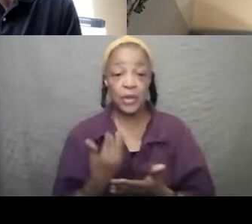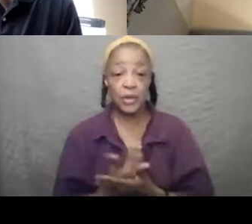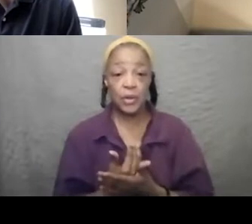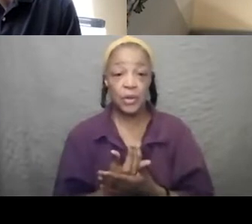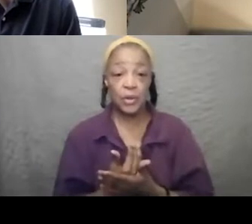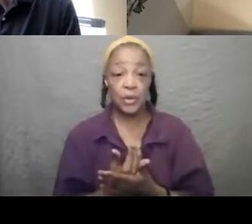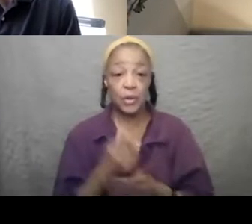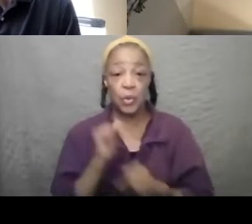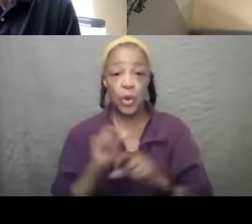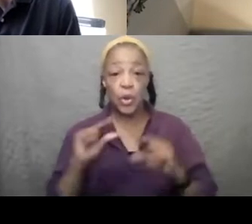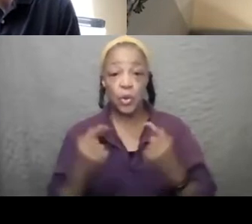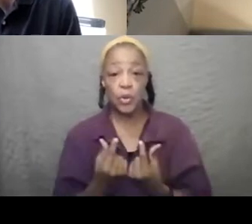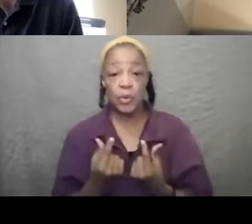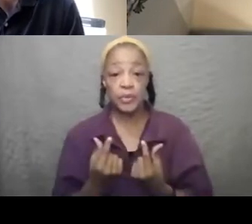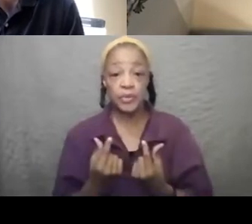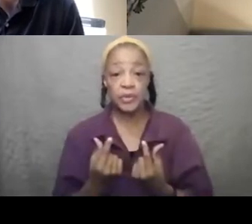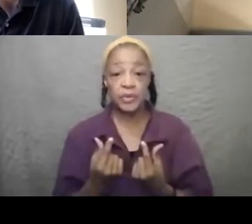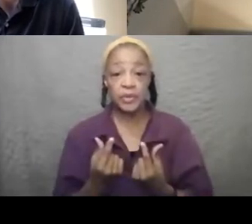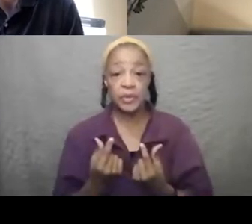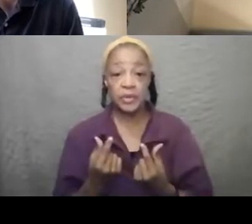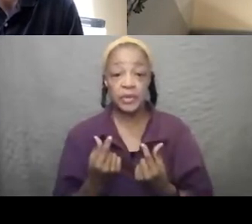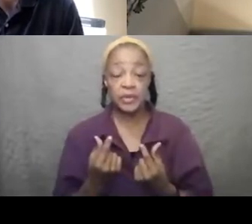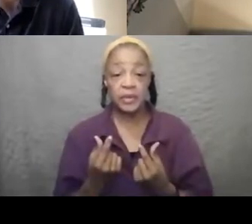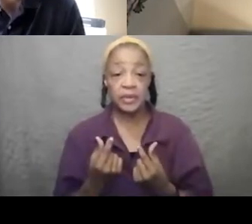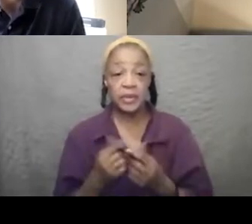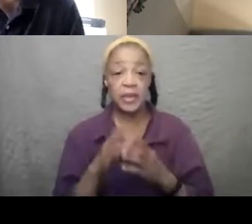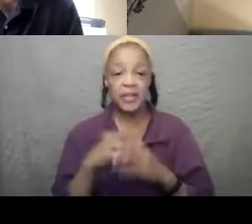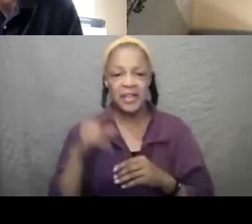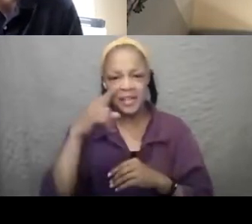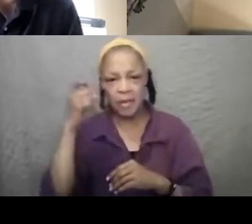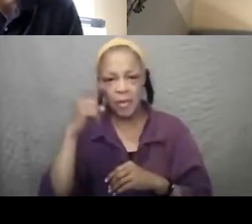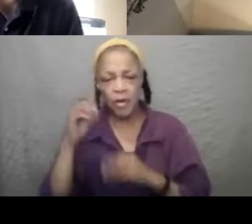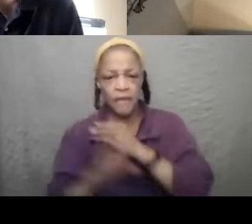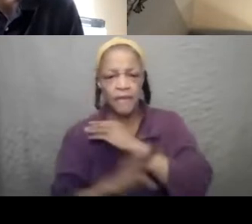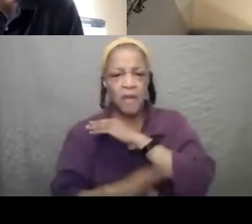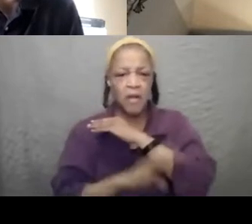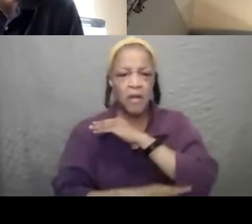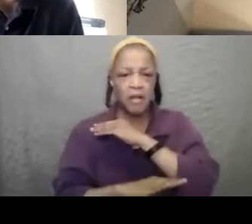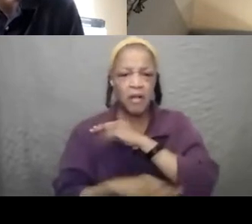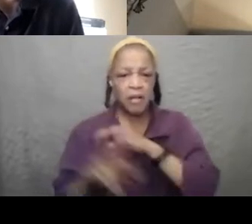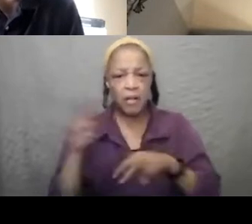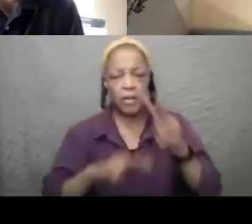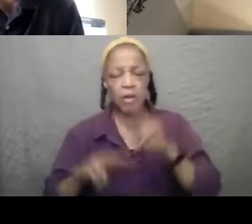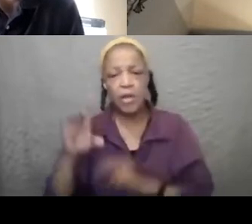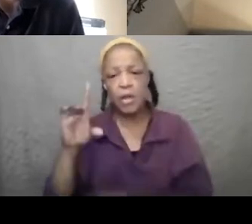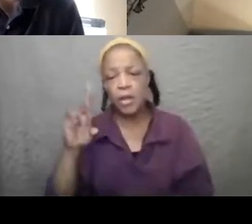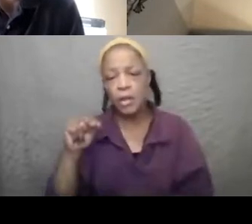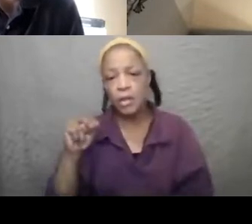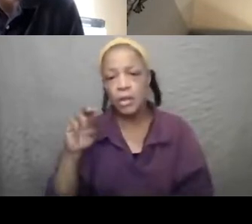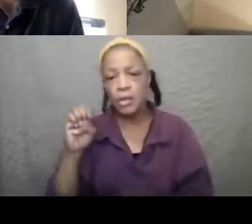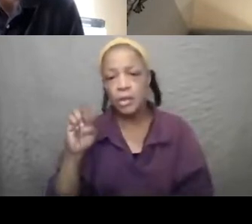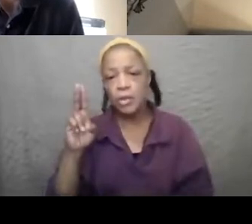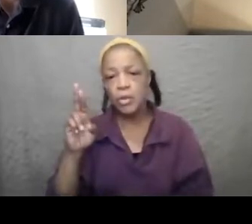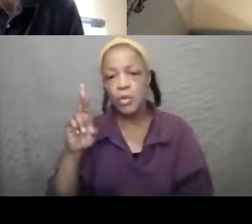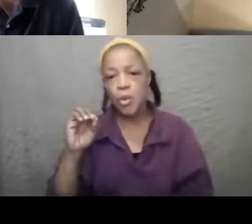new work groups that's going to be coming out this summer or fall is looking at neurodiversity and what graduate